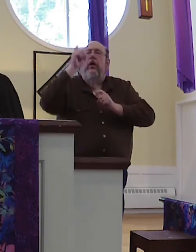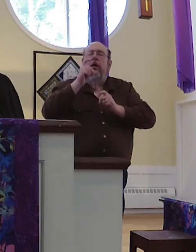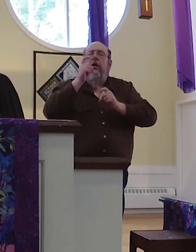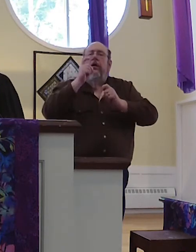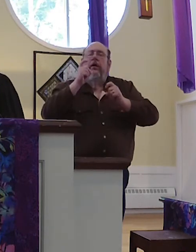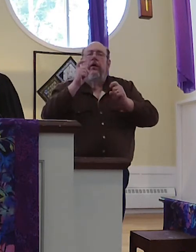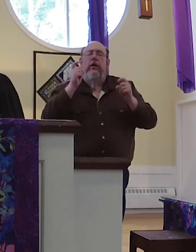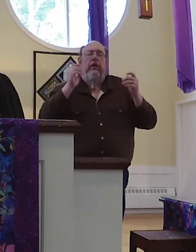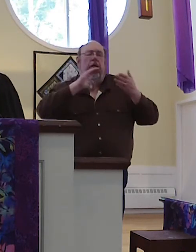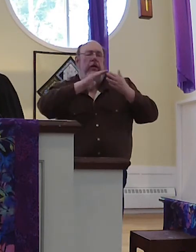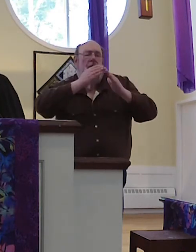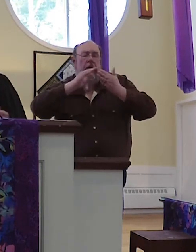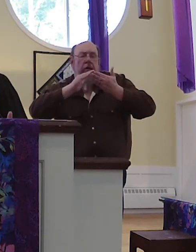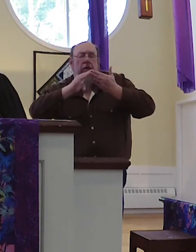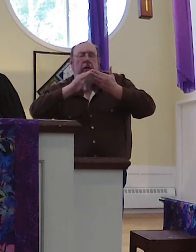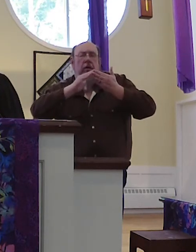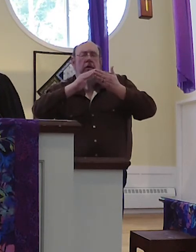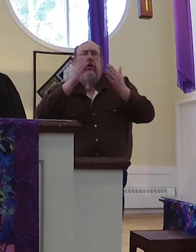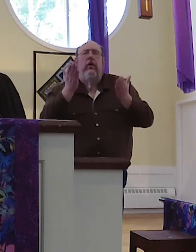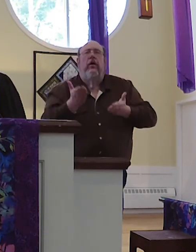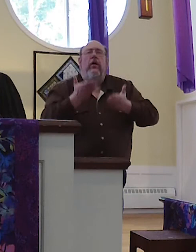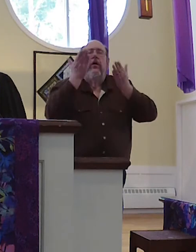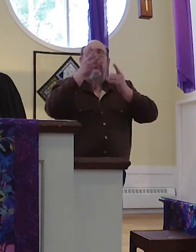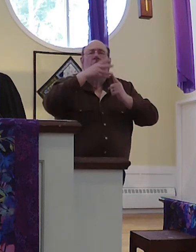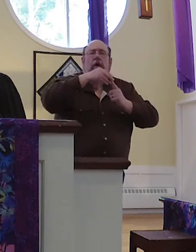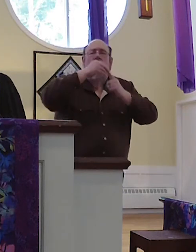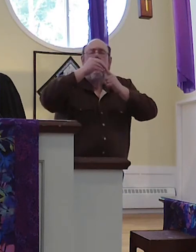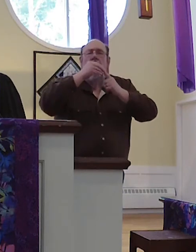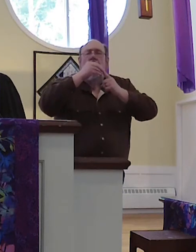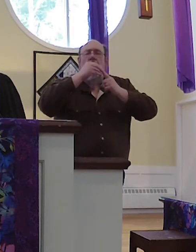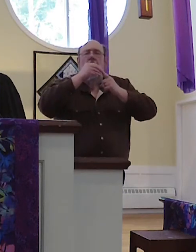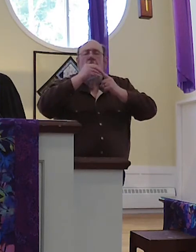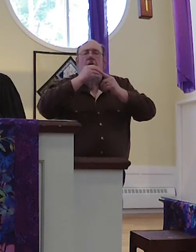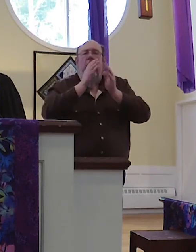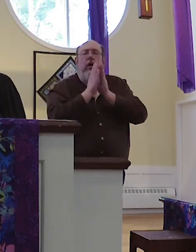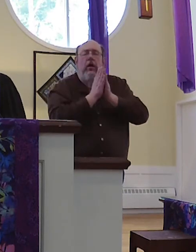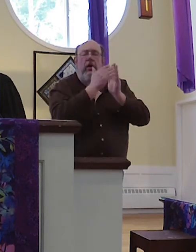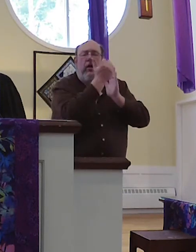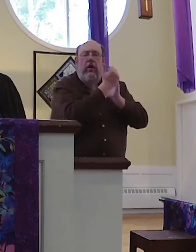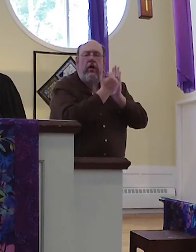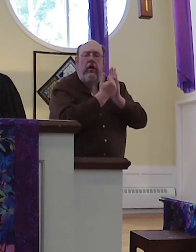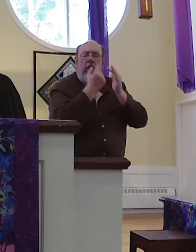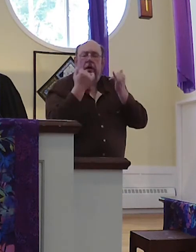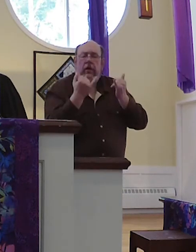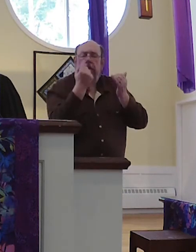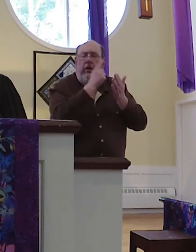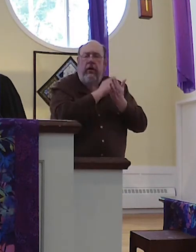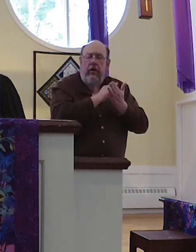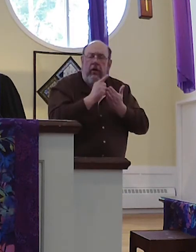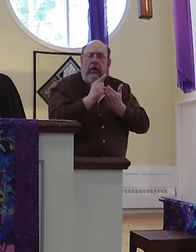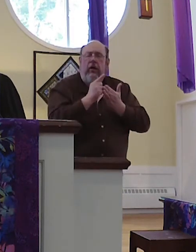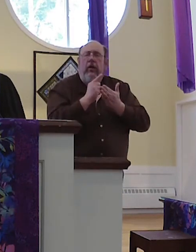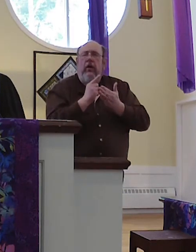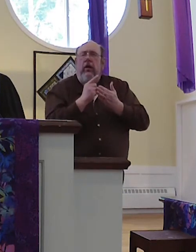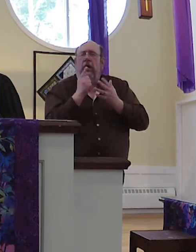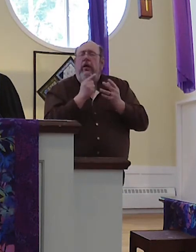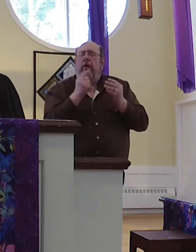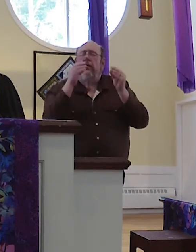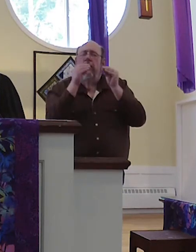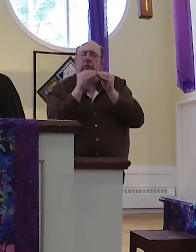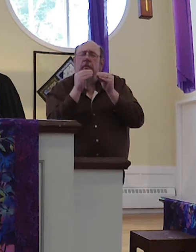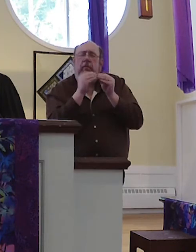community. We'd like to lift up especially those on our prayer list this week, those who are in need of a little bit extra